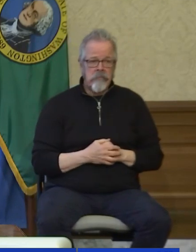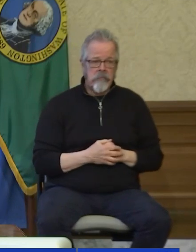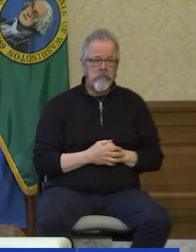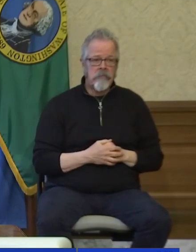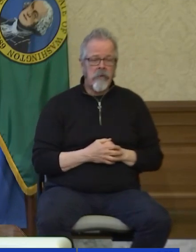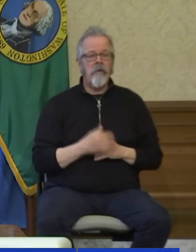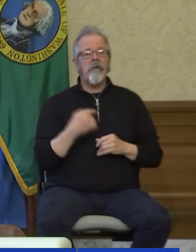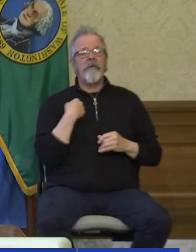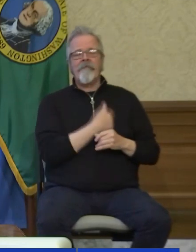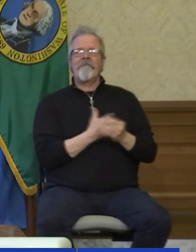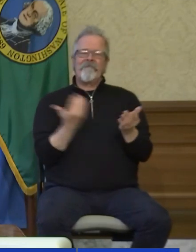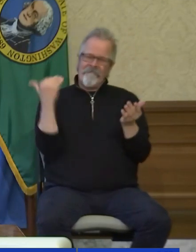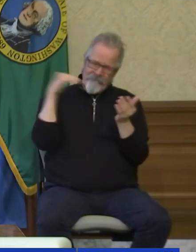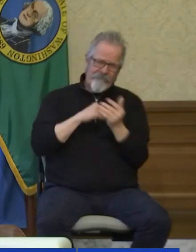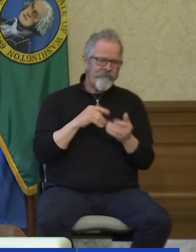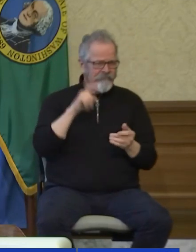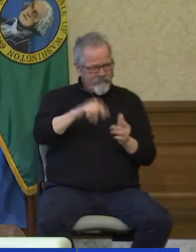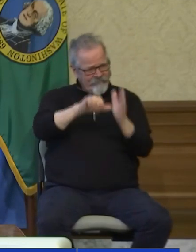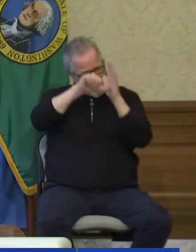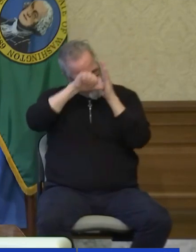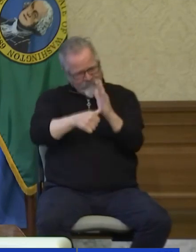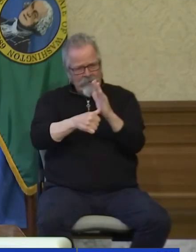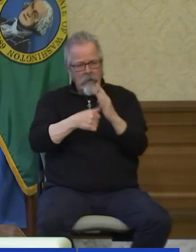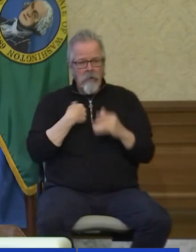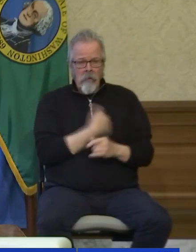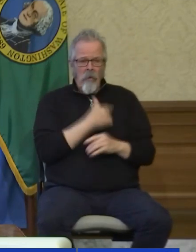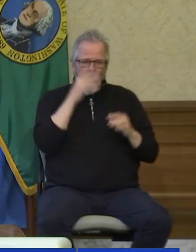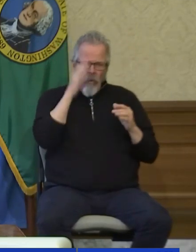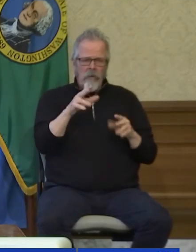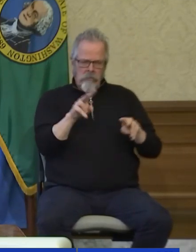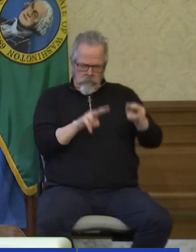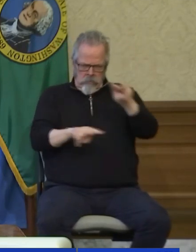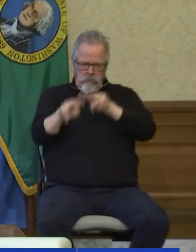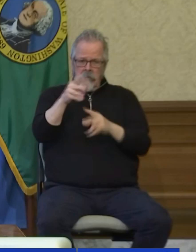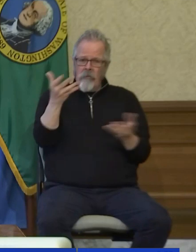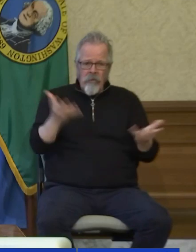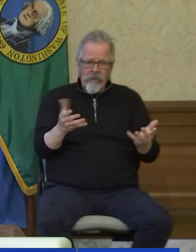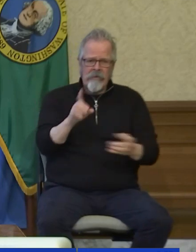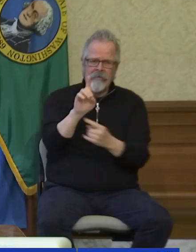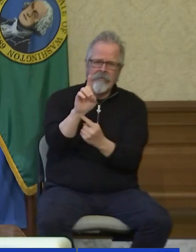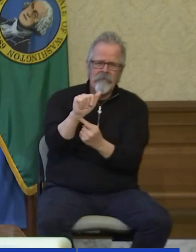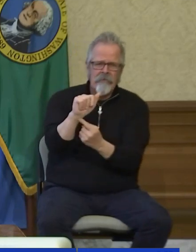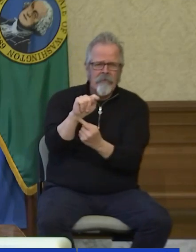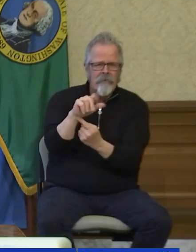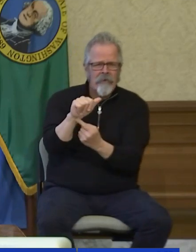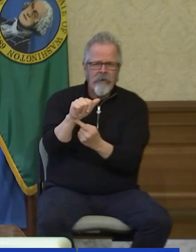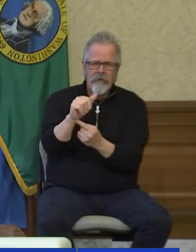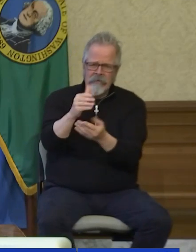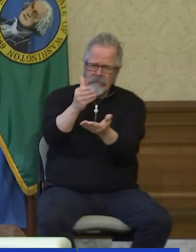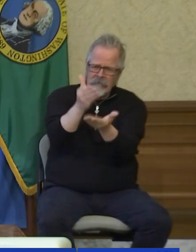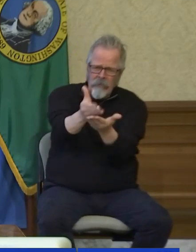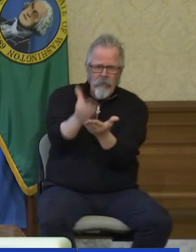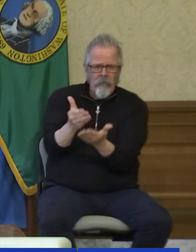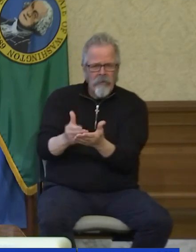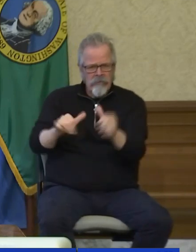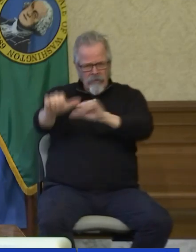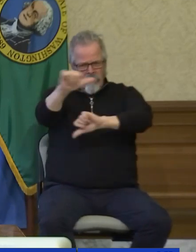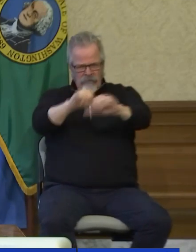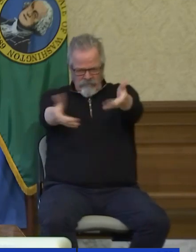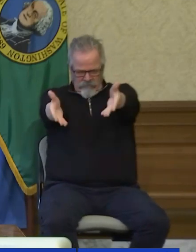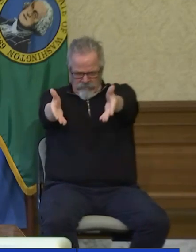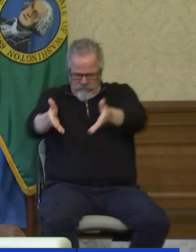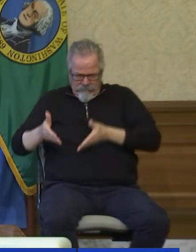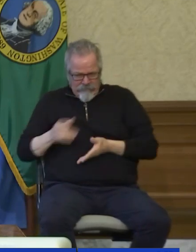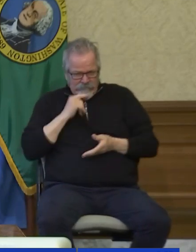Again, all of the metrics we rely on are available to the public. Our COVID-19 risk assessment